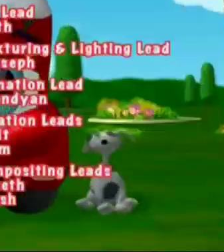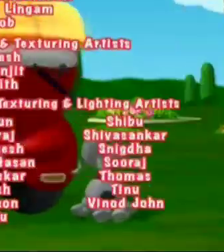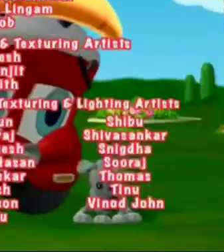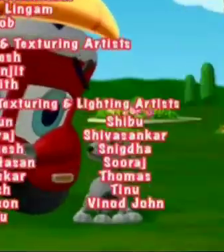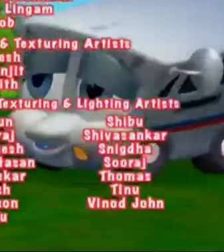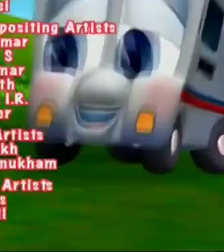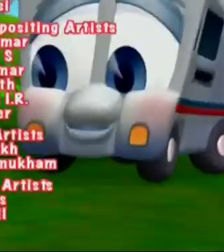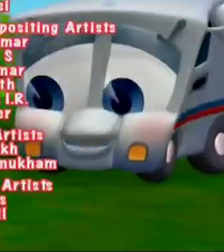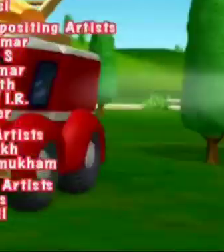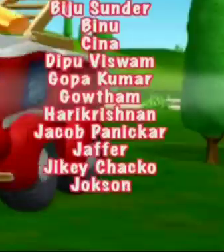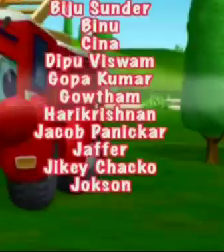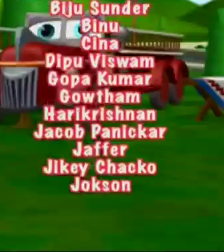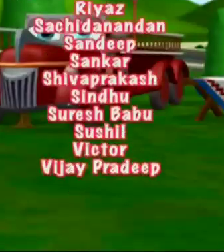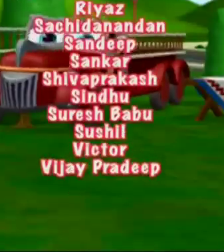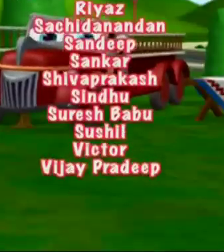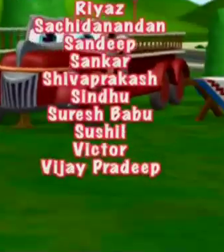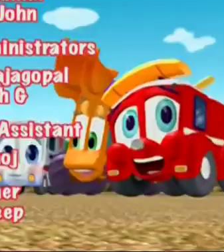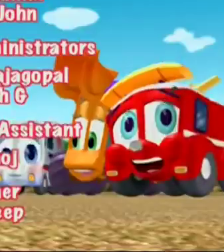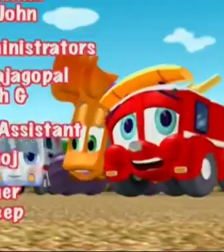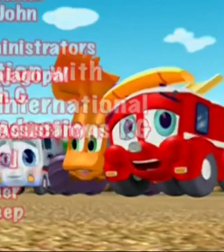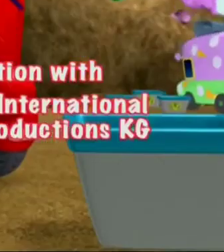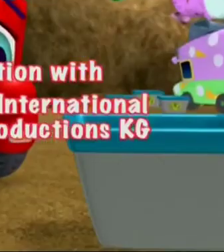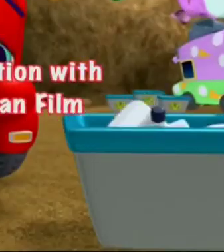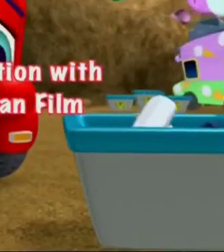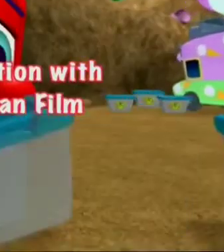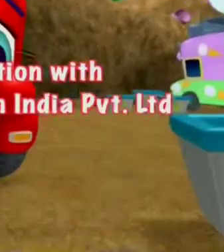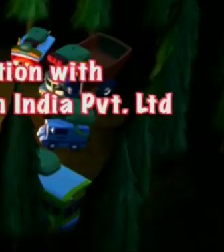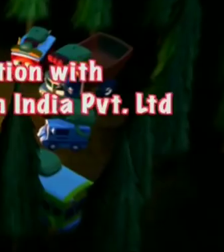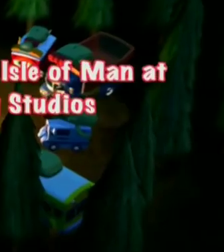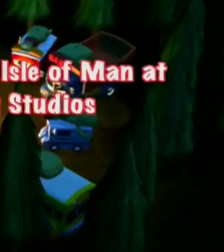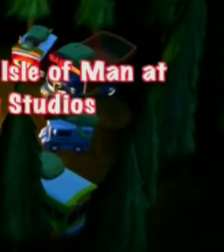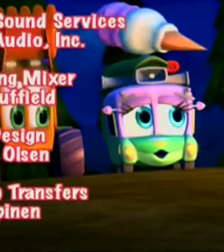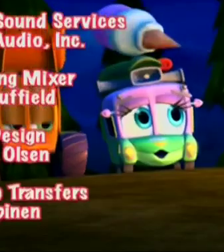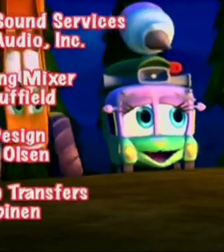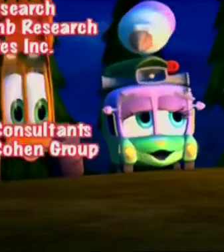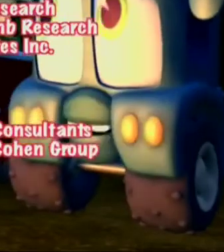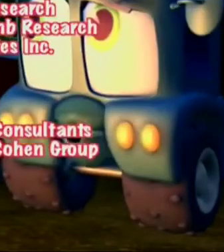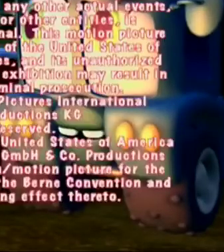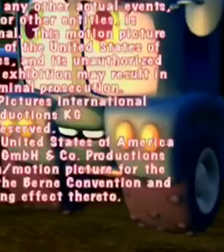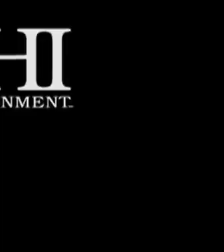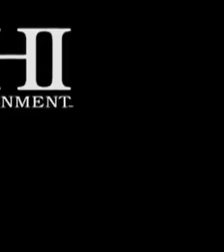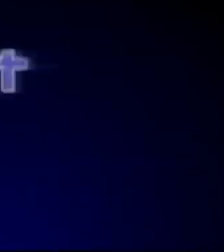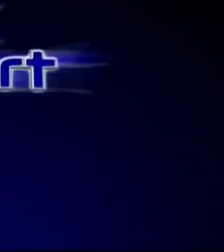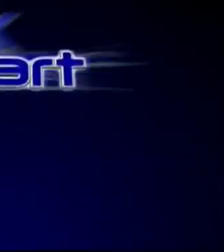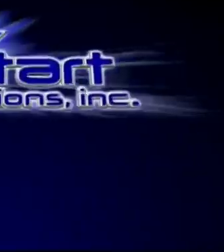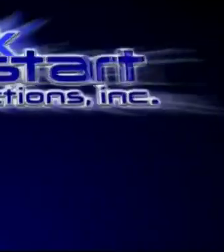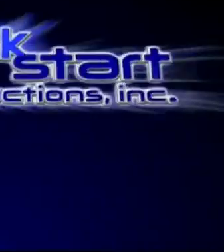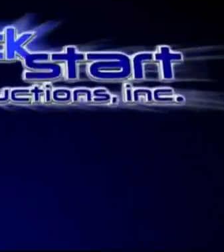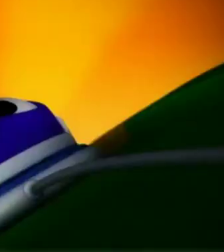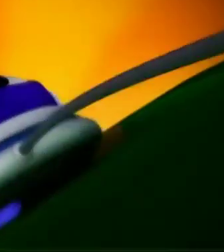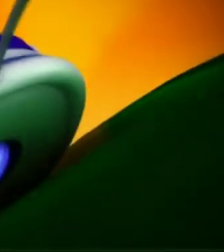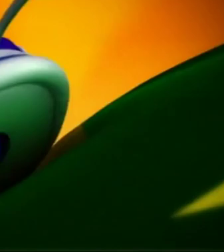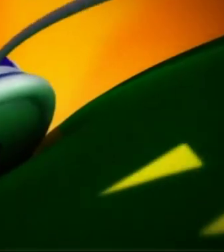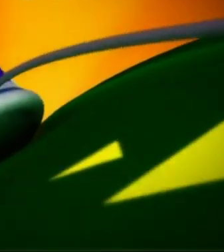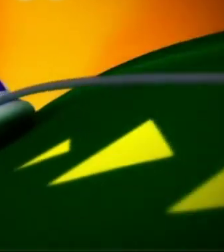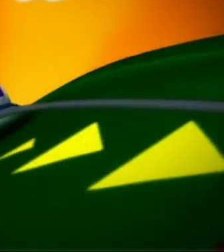year. Let's go, Finley. We light up whenever you're around.